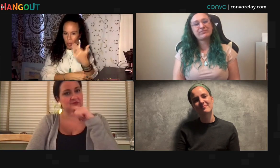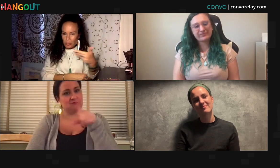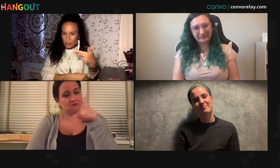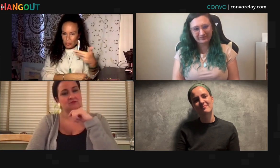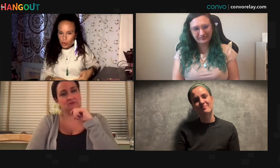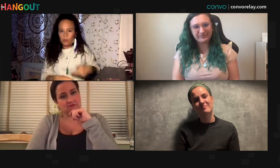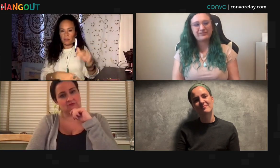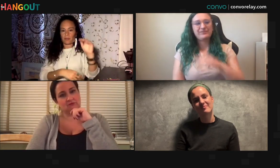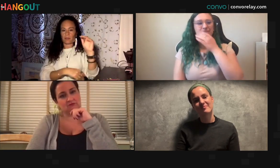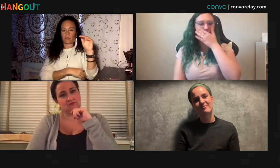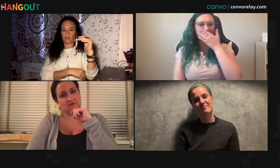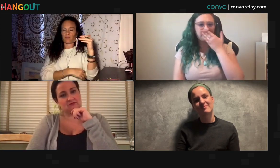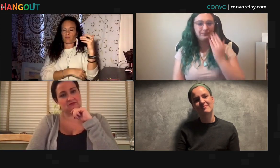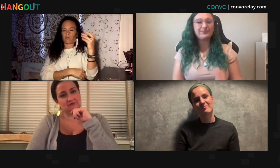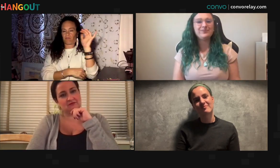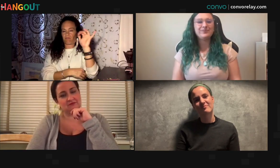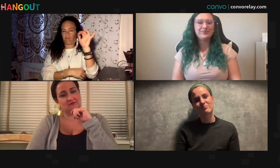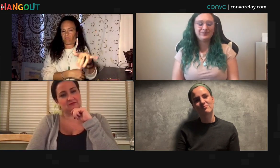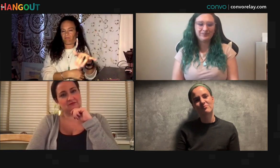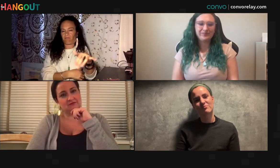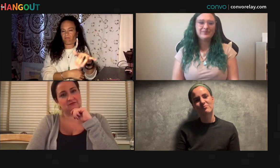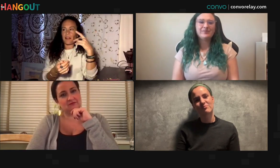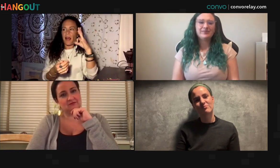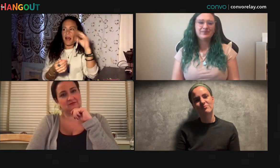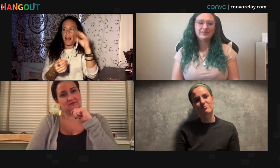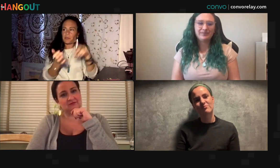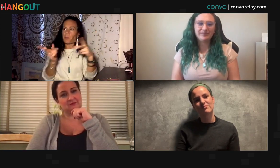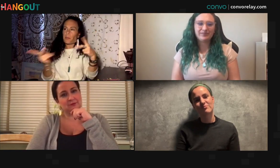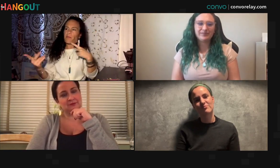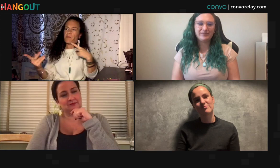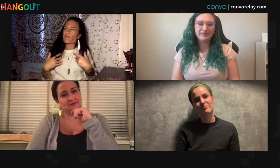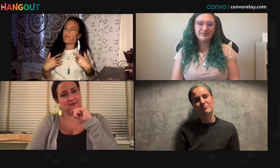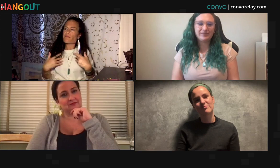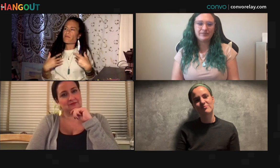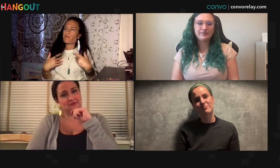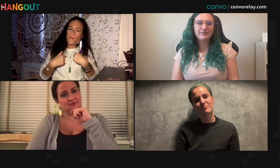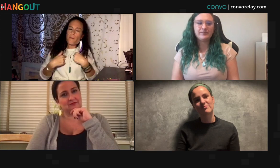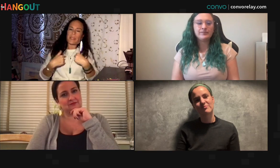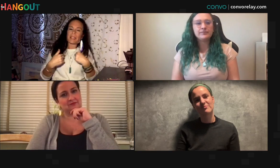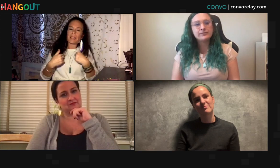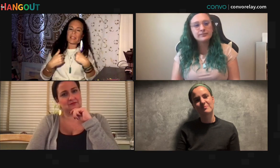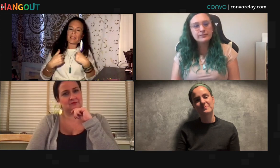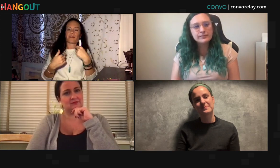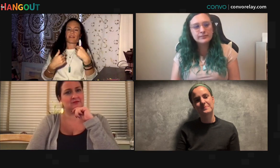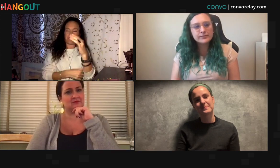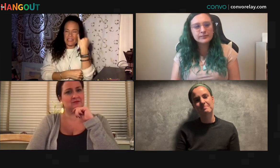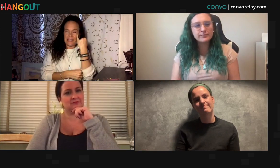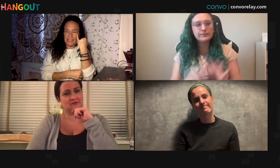these things it'll enrich our intuition, and that's really what it's about. Often people